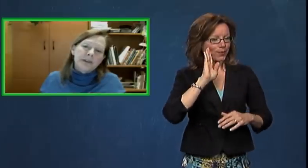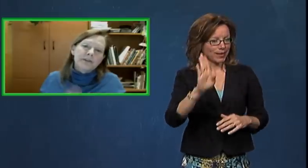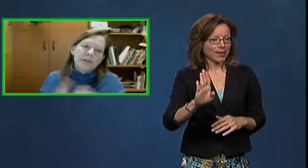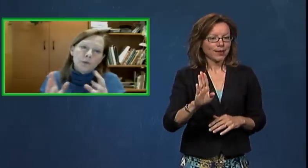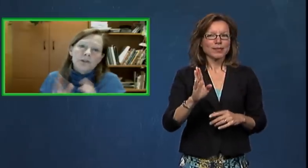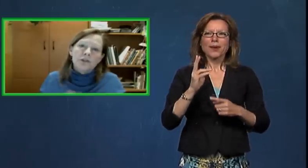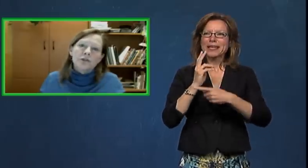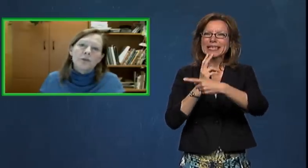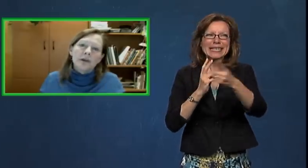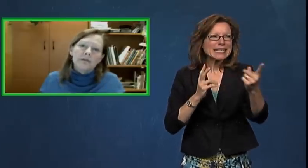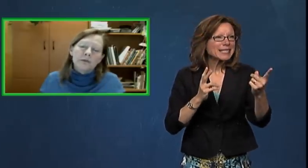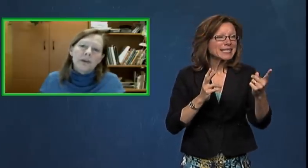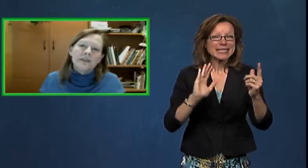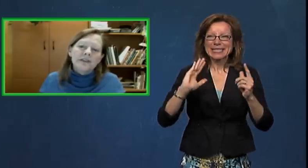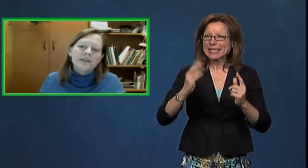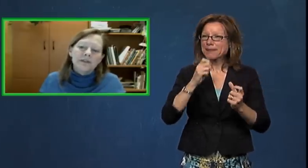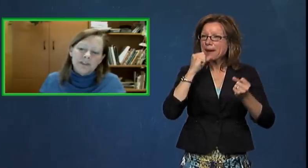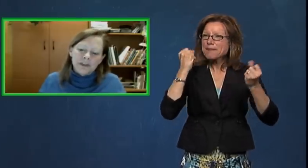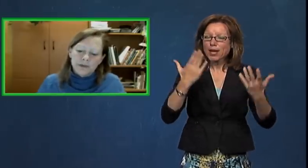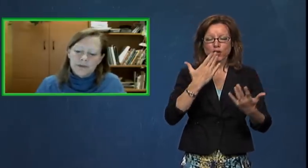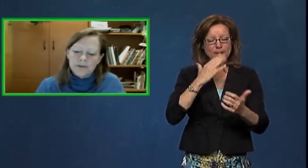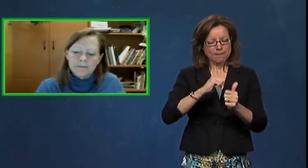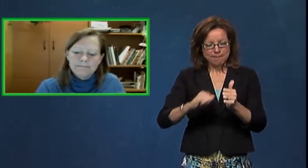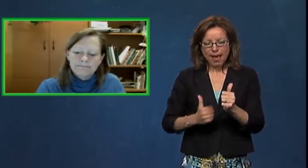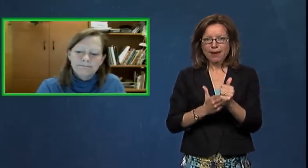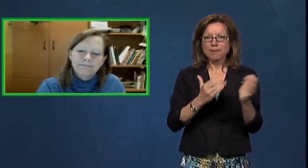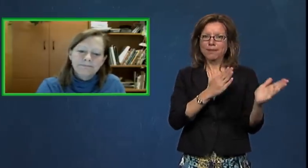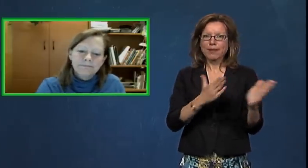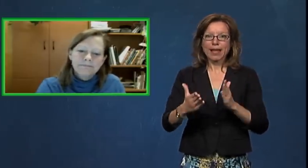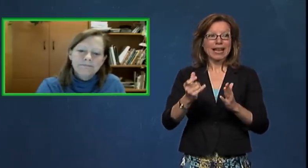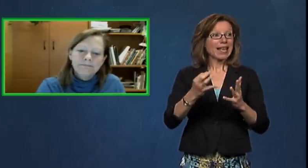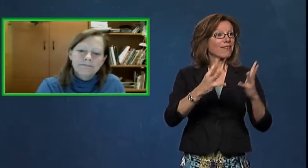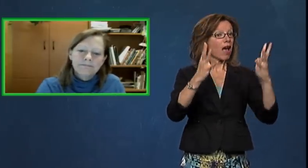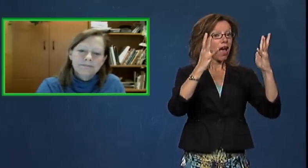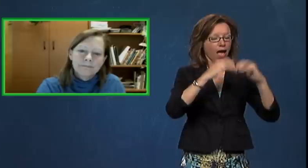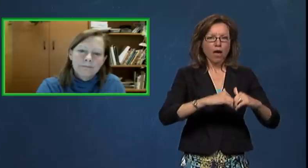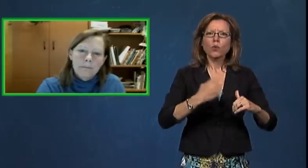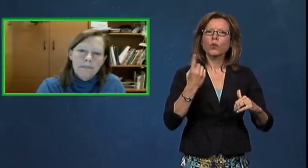plans yet for what to do when we have system failures.